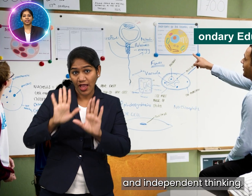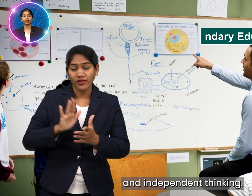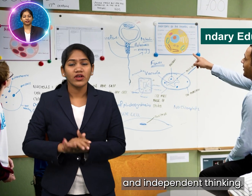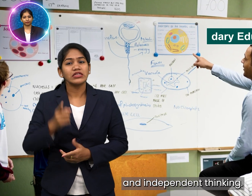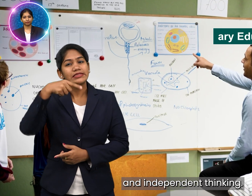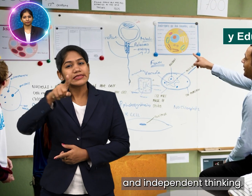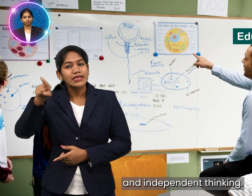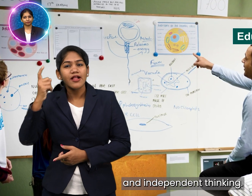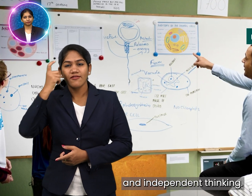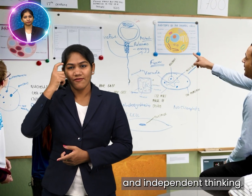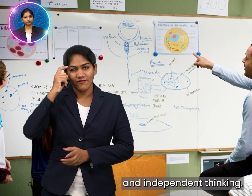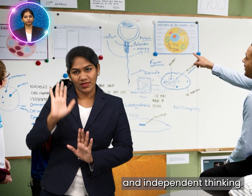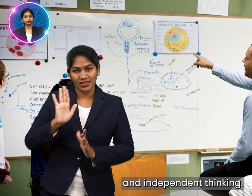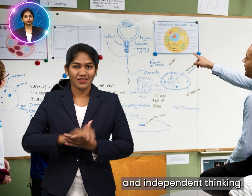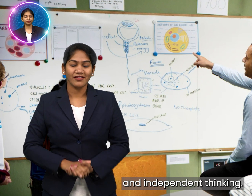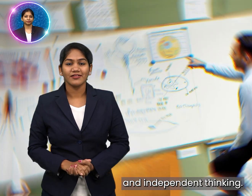independent thinking.